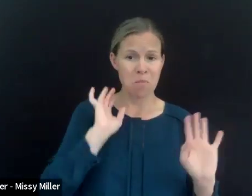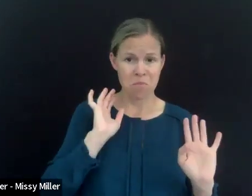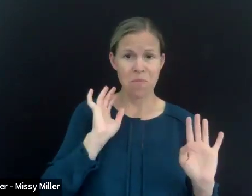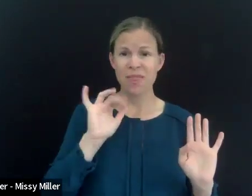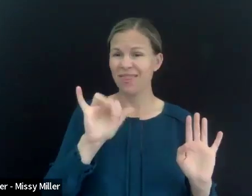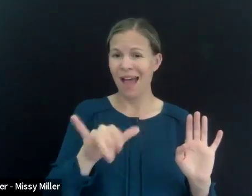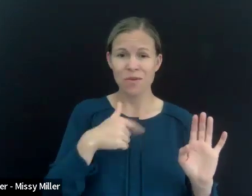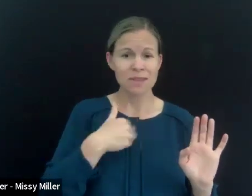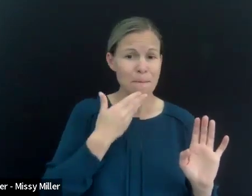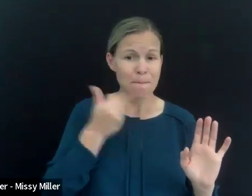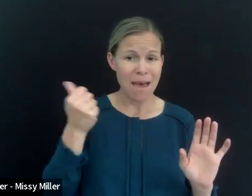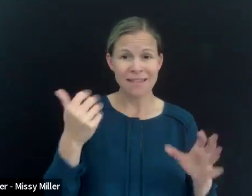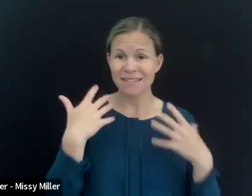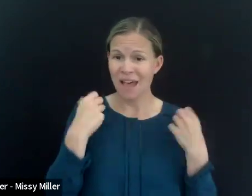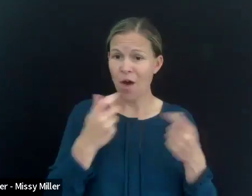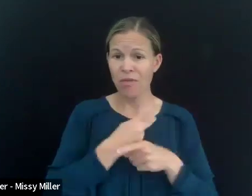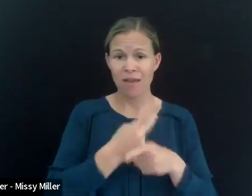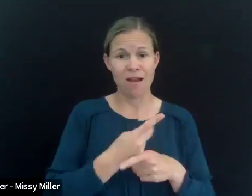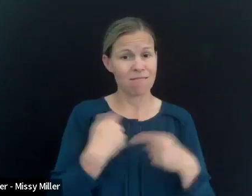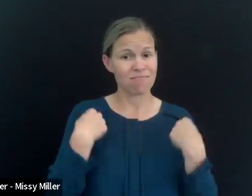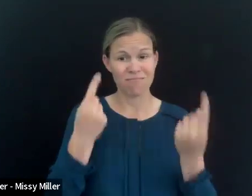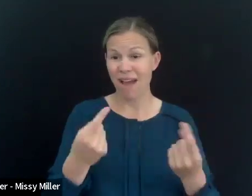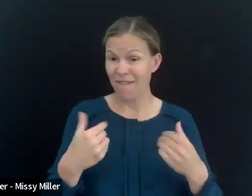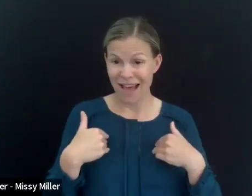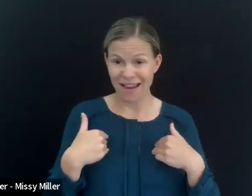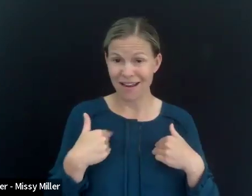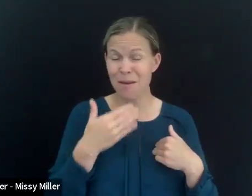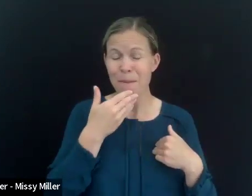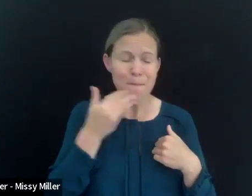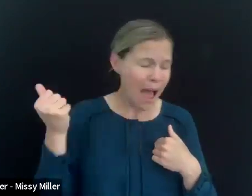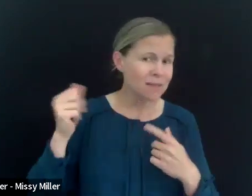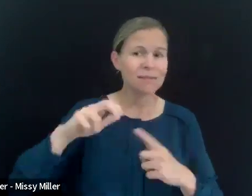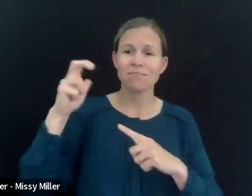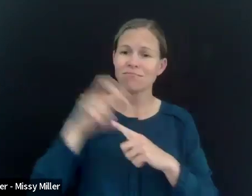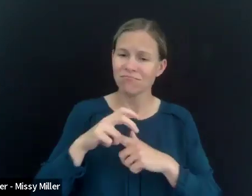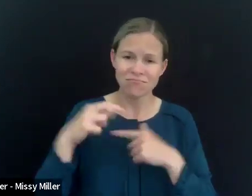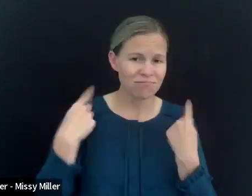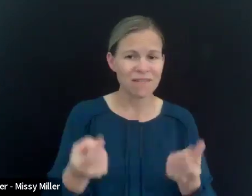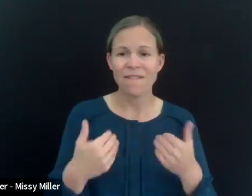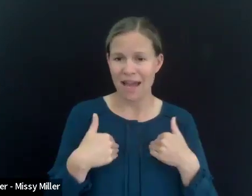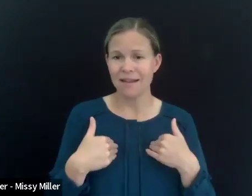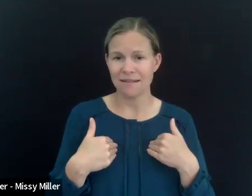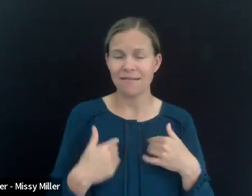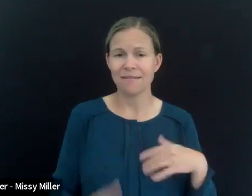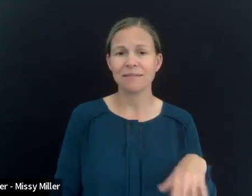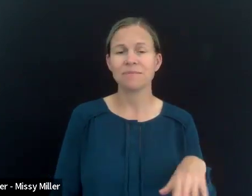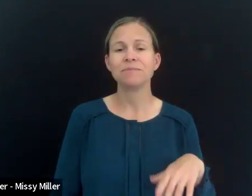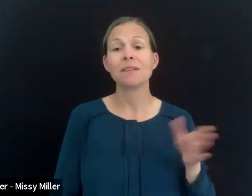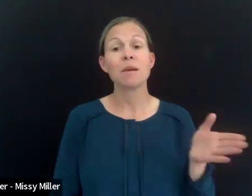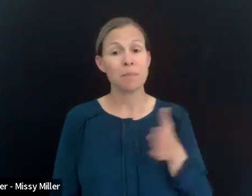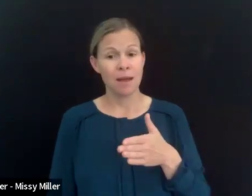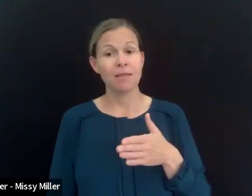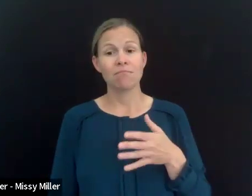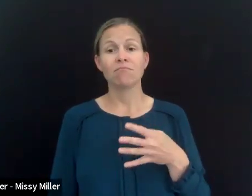ever had, and to this day that remains true, that it was the best healthcare I ever had. But then also I'm the oldest of